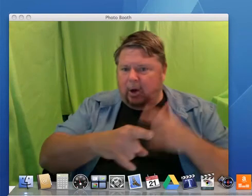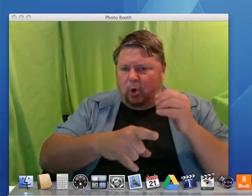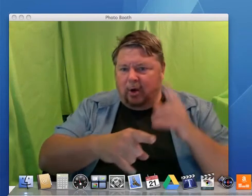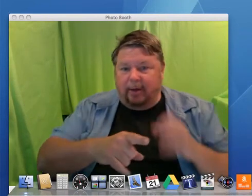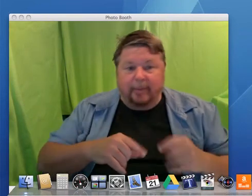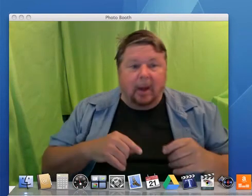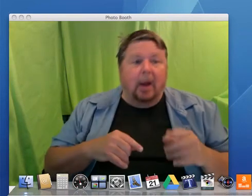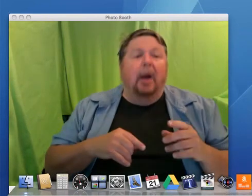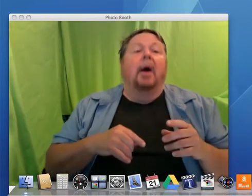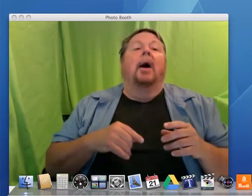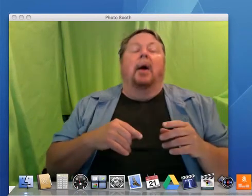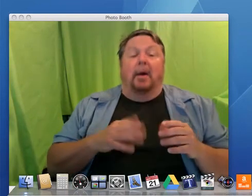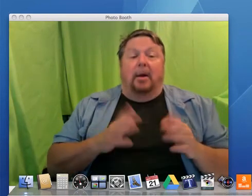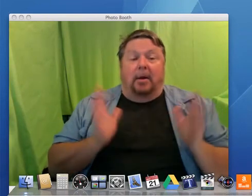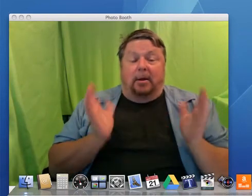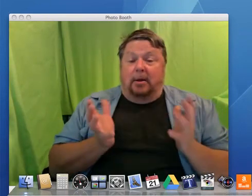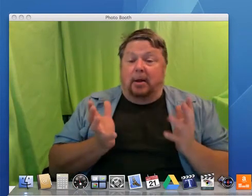Google it.